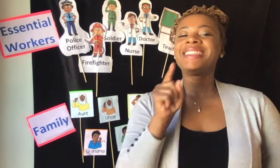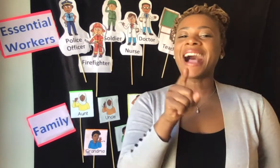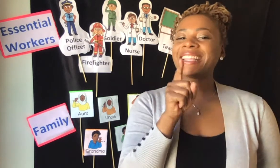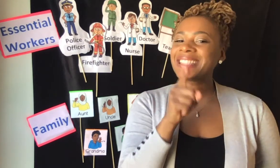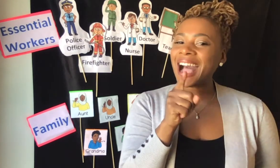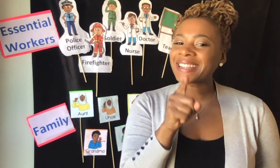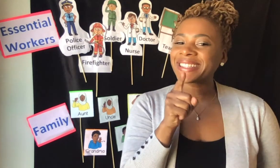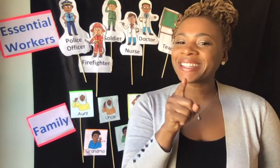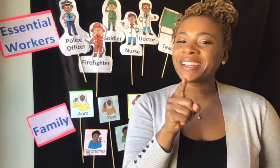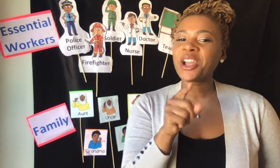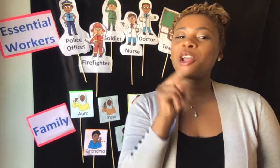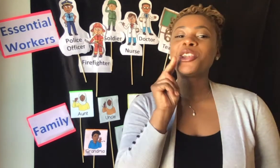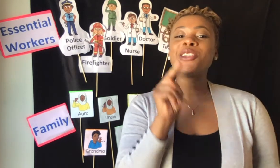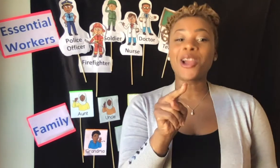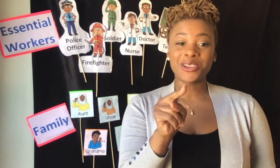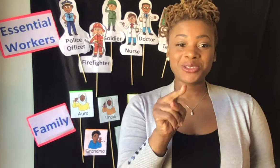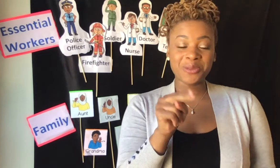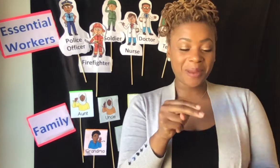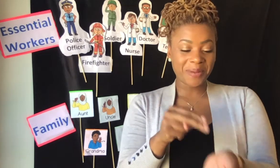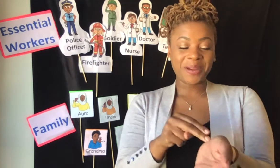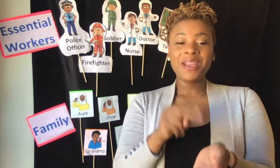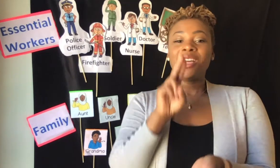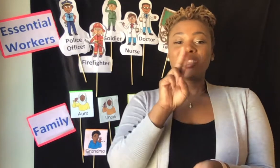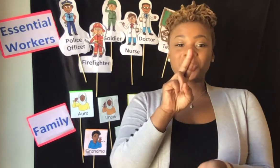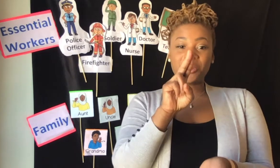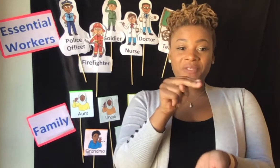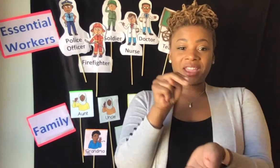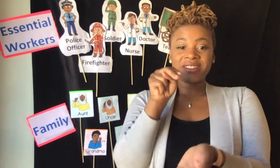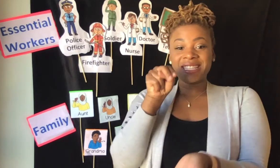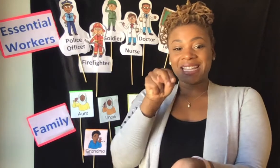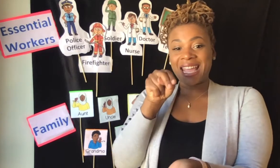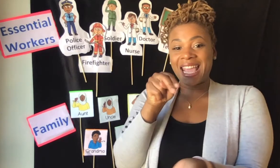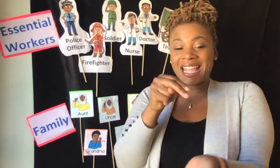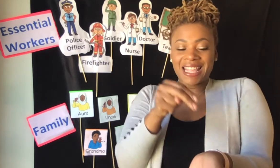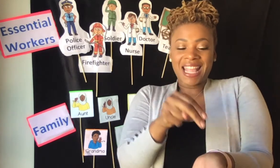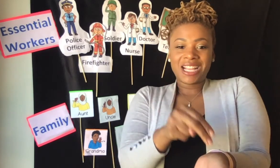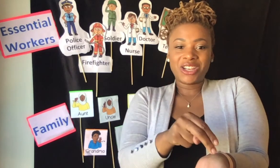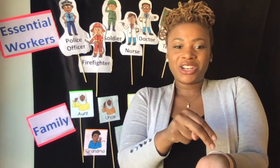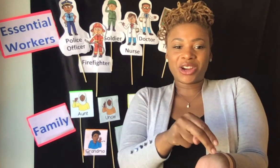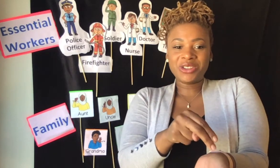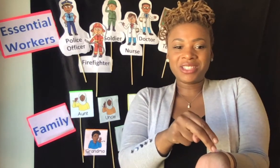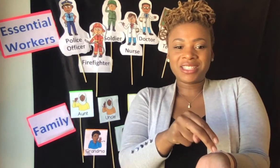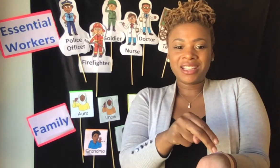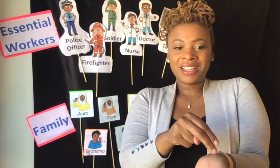Not doctor. Nurse. Remember, 2 fingers is an N. Nurse.